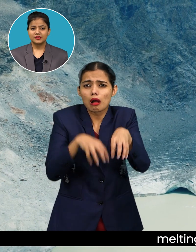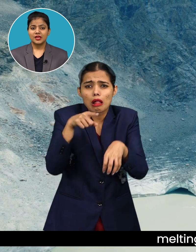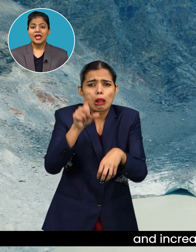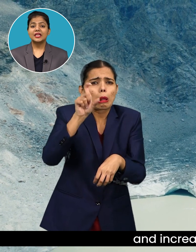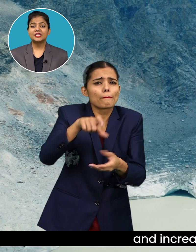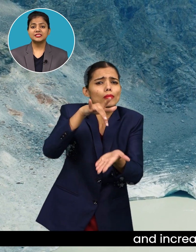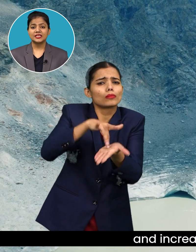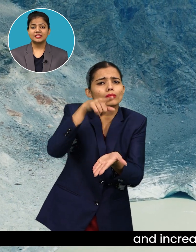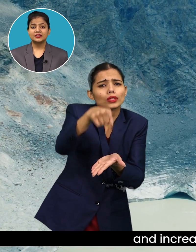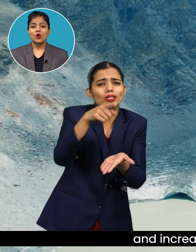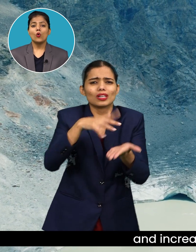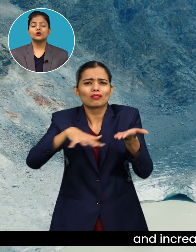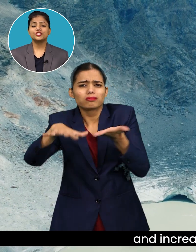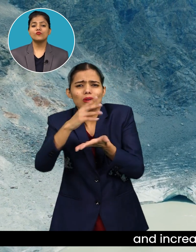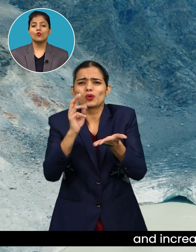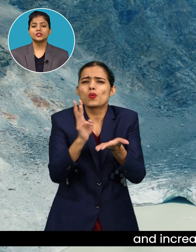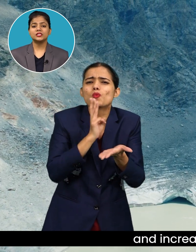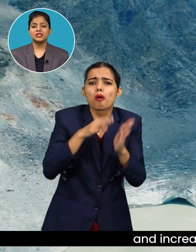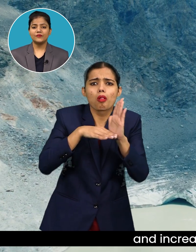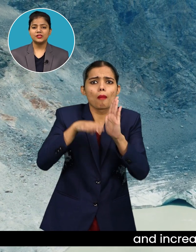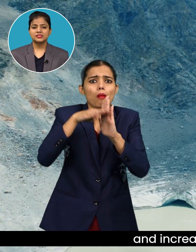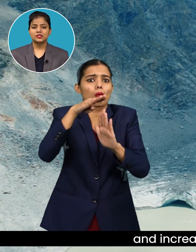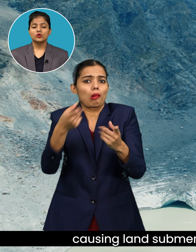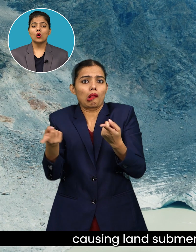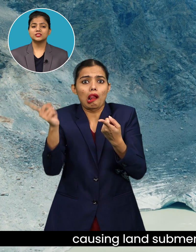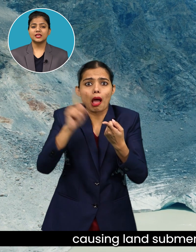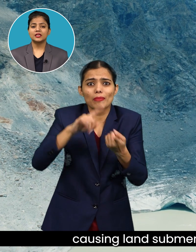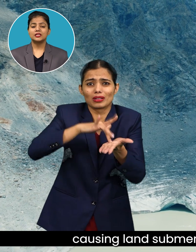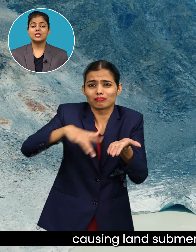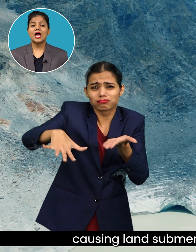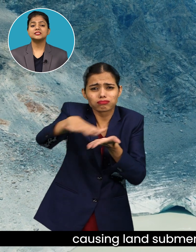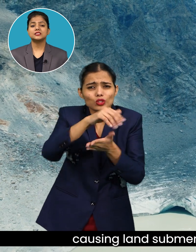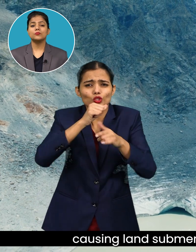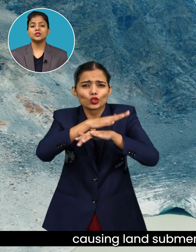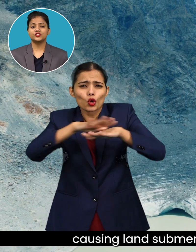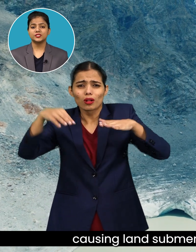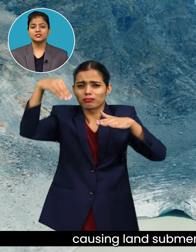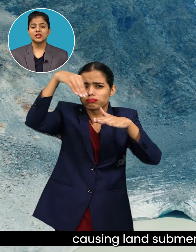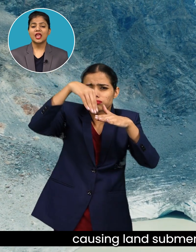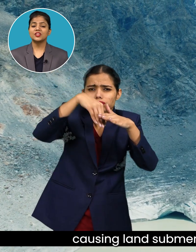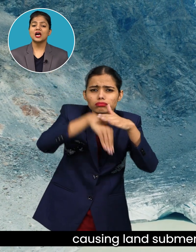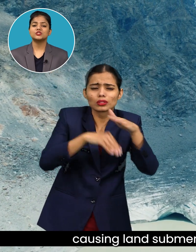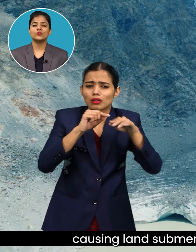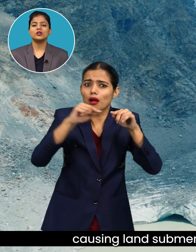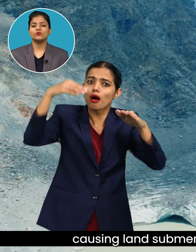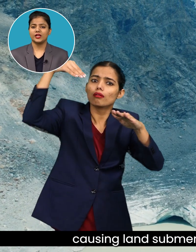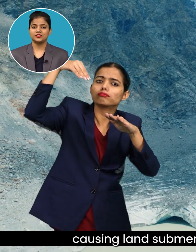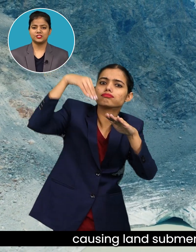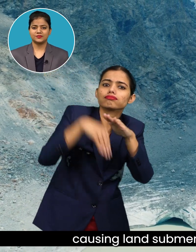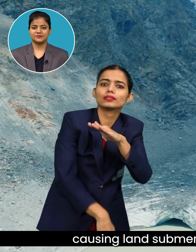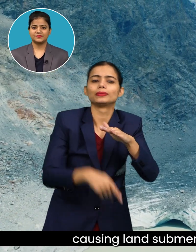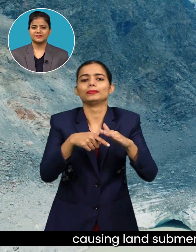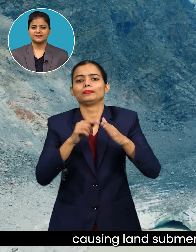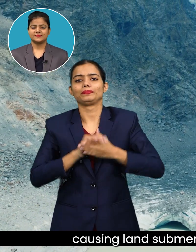caps, increasing ocean water levels, causing land submergence areas